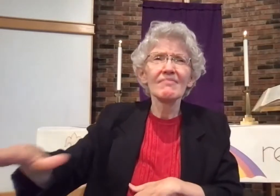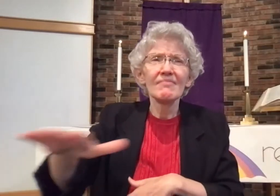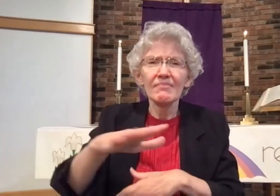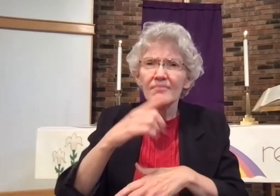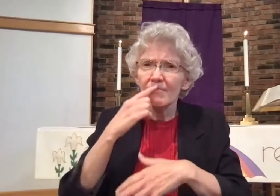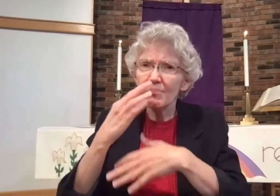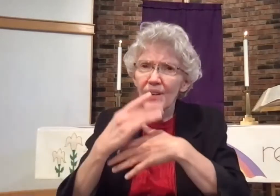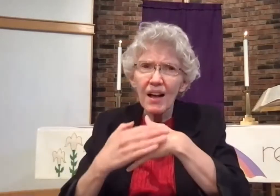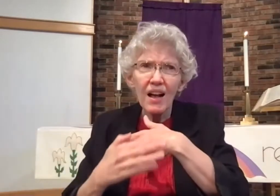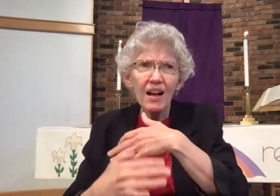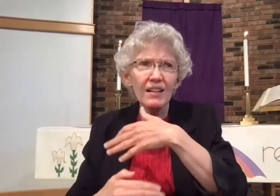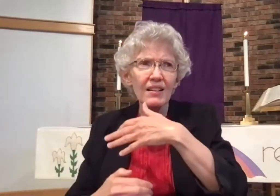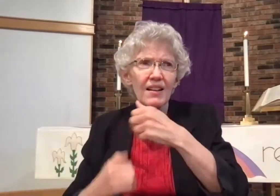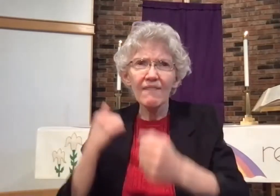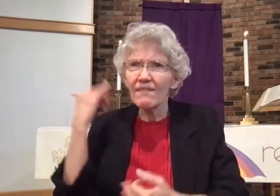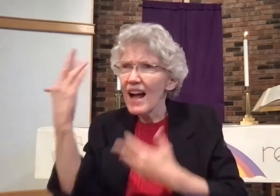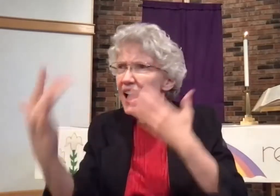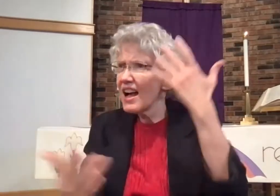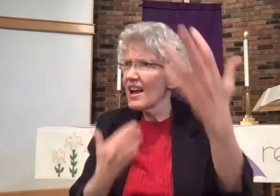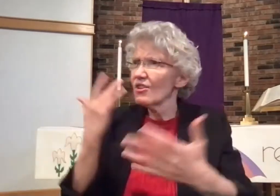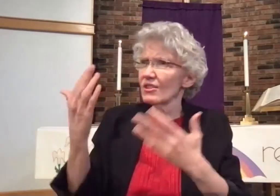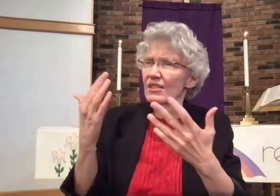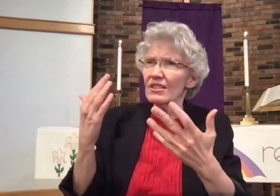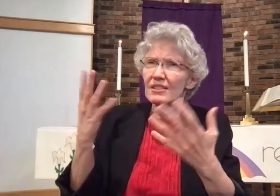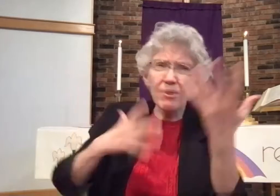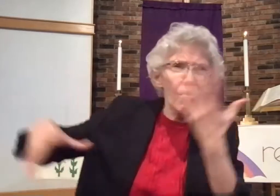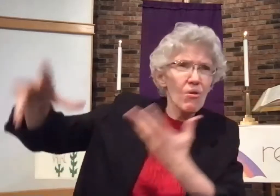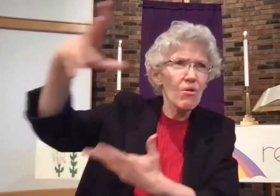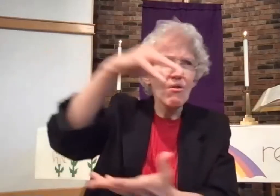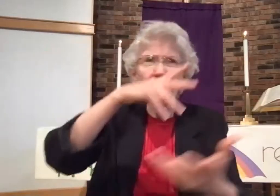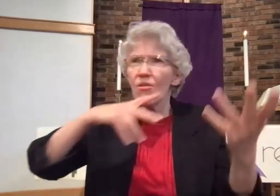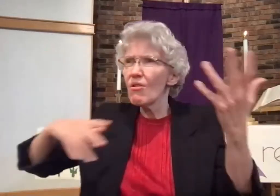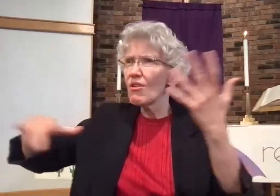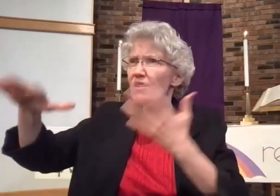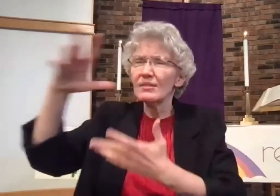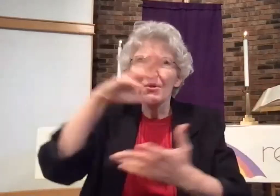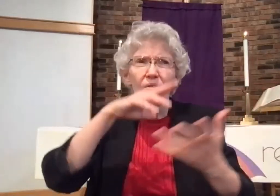There will be blood and fire and clouds of smoke.